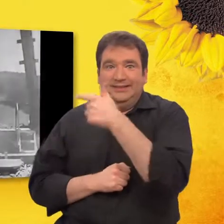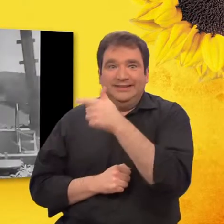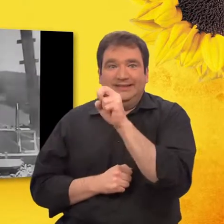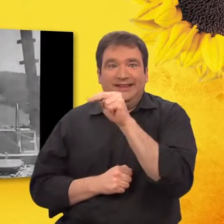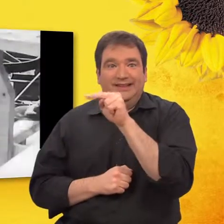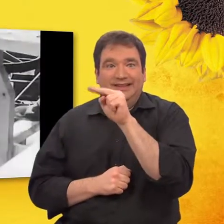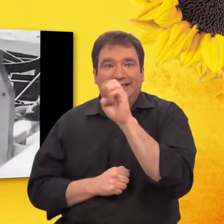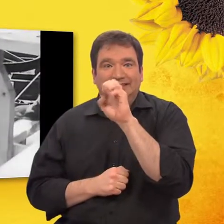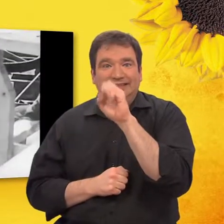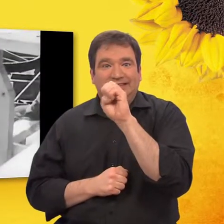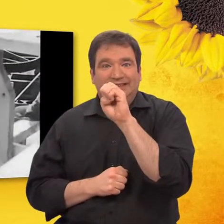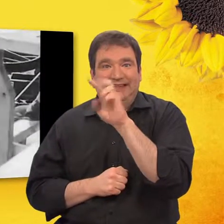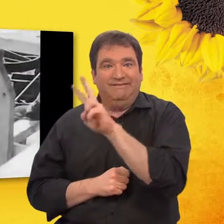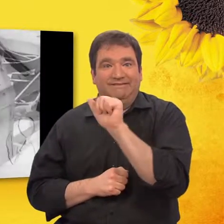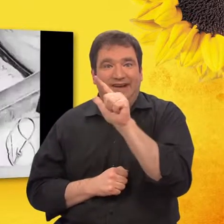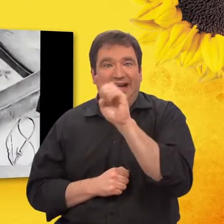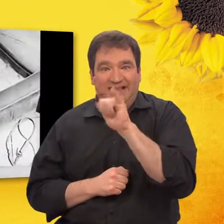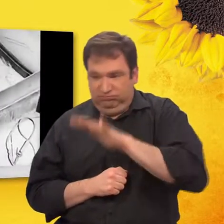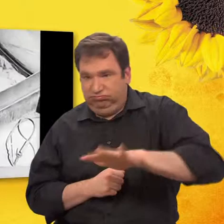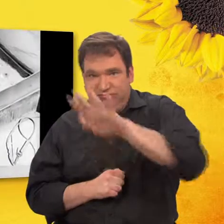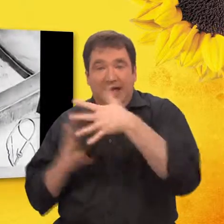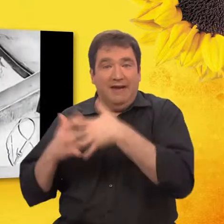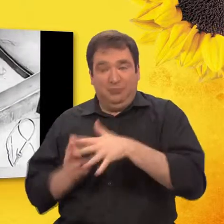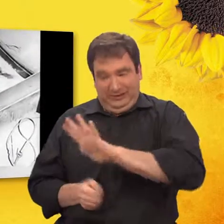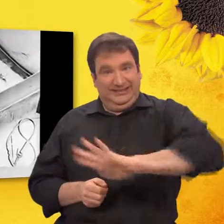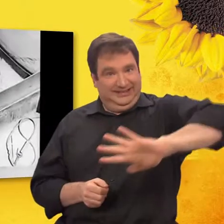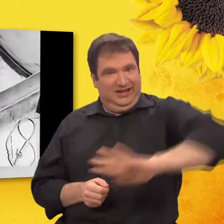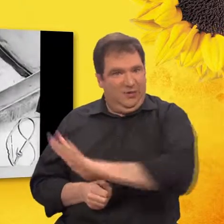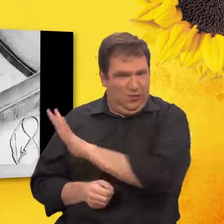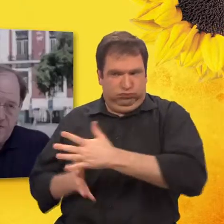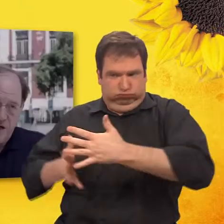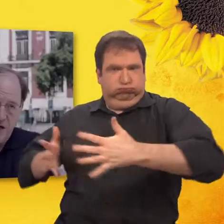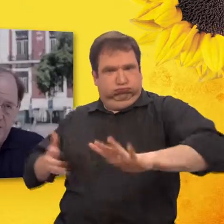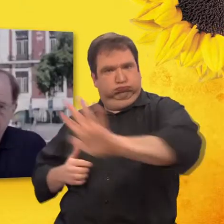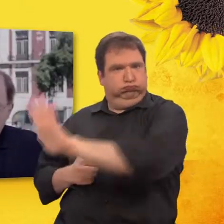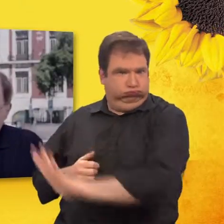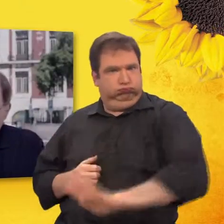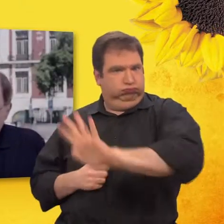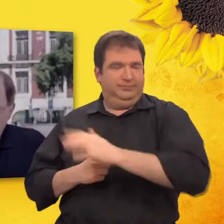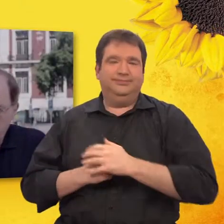large reconstruction project, the Tennessee Valley Authority, which covered a great deal of